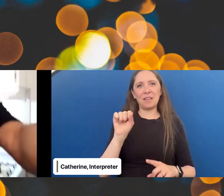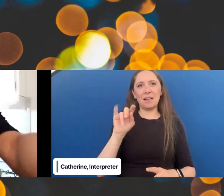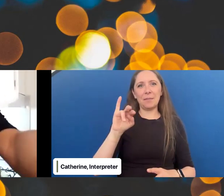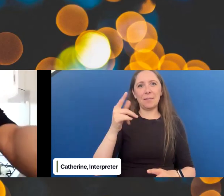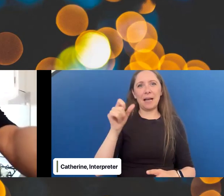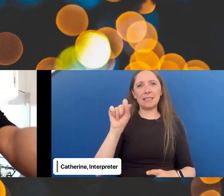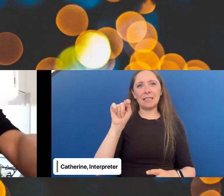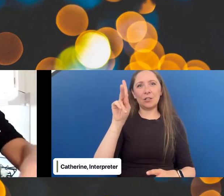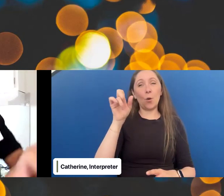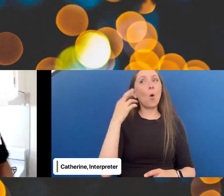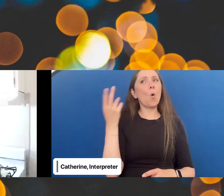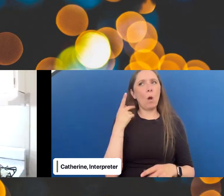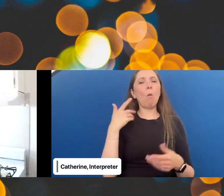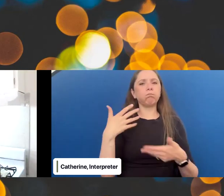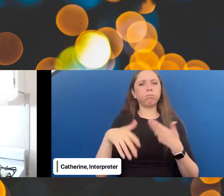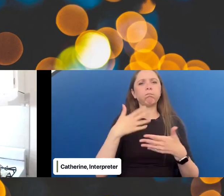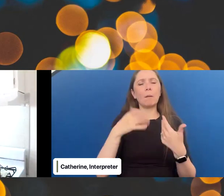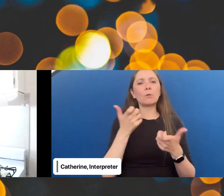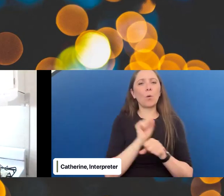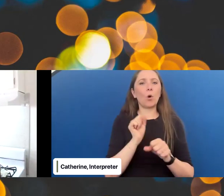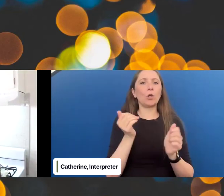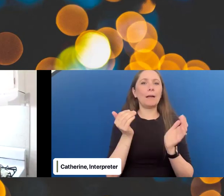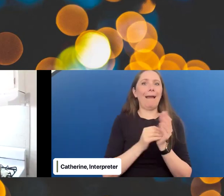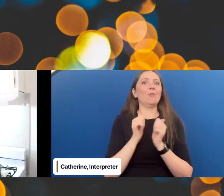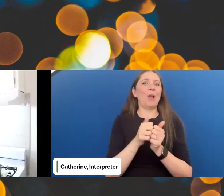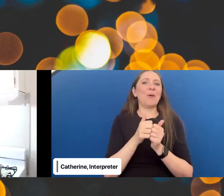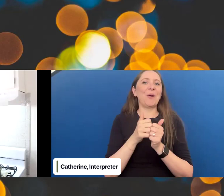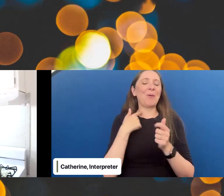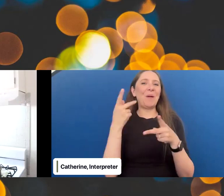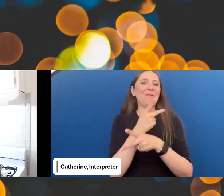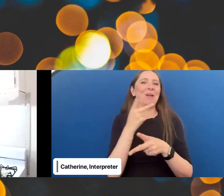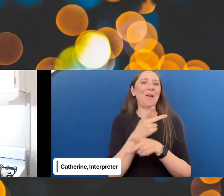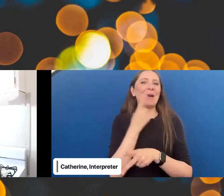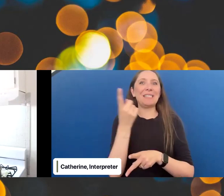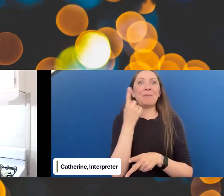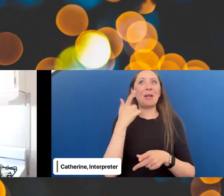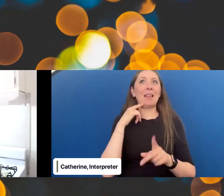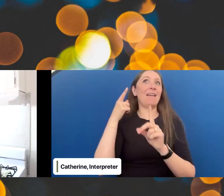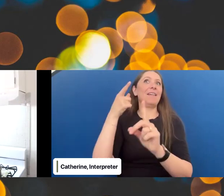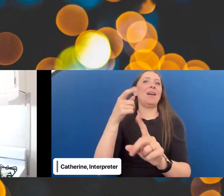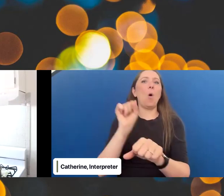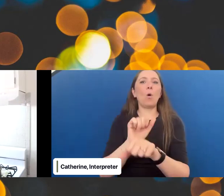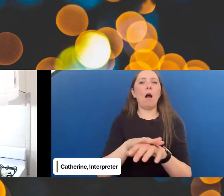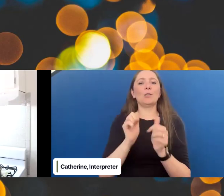want to do more work together. So we're trying to figure out some things we can work on together.